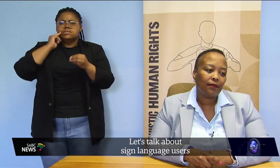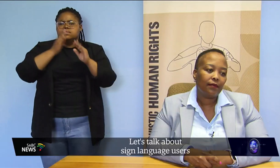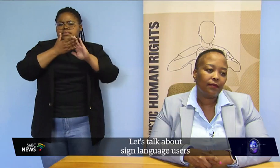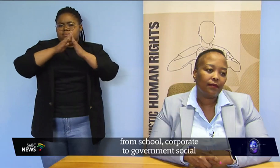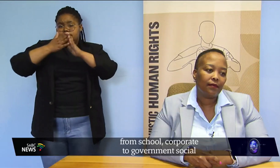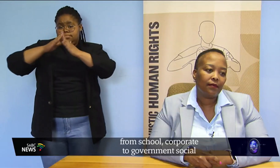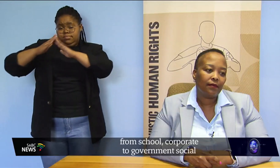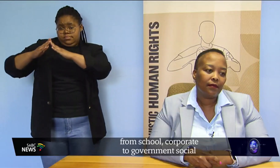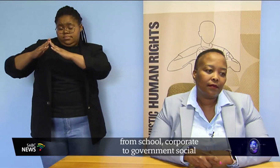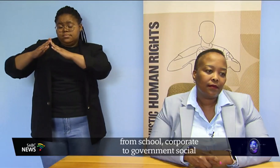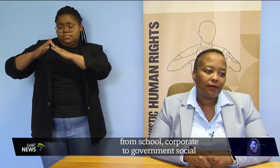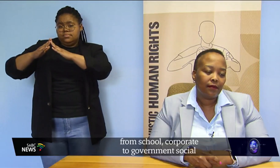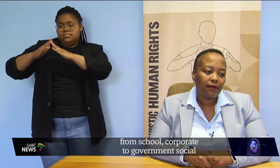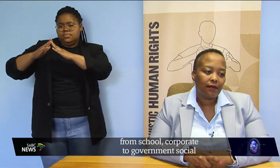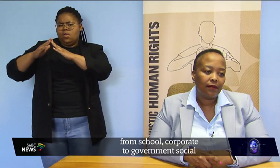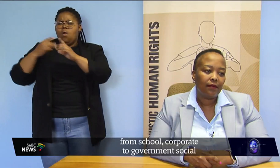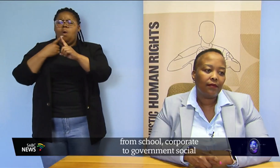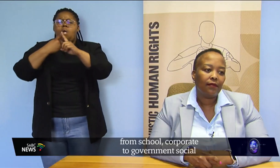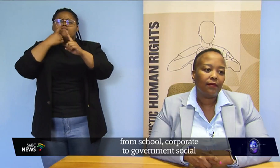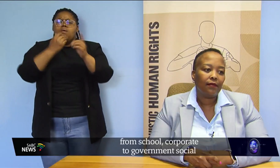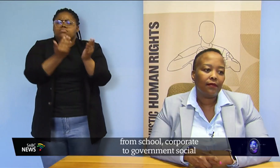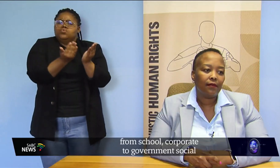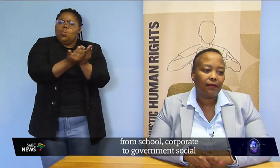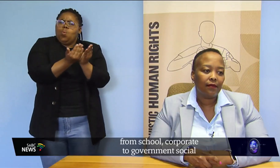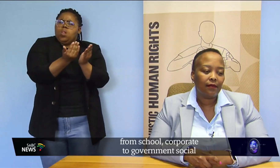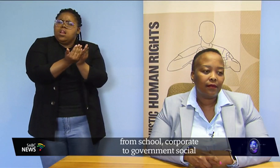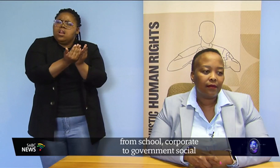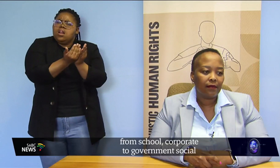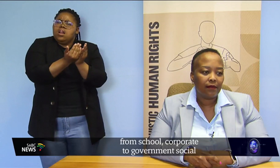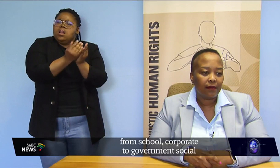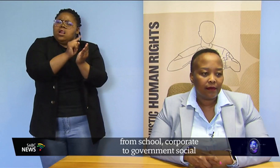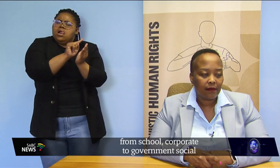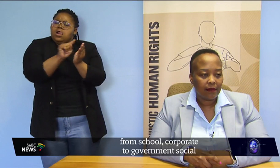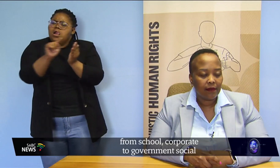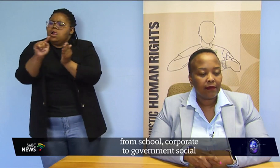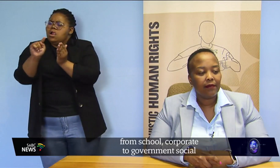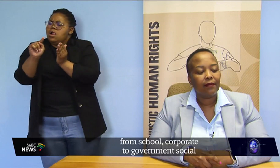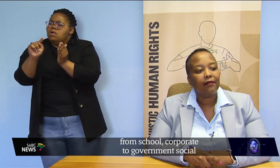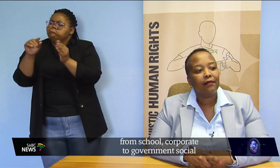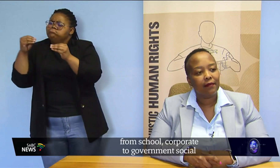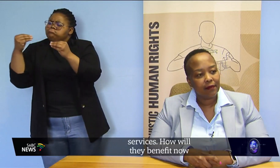language ho tloha dikolong ho ya corporate mo ba berekang ho